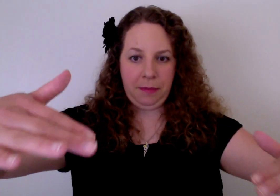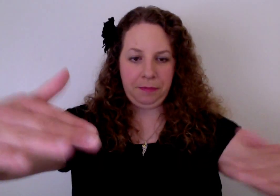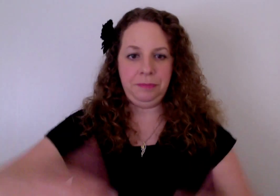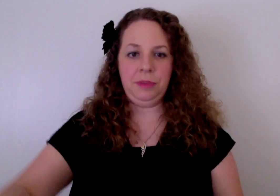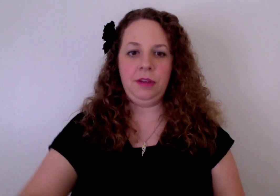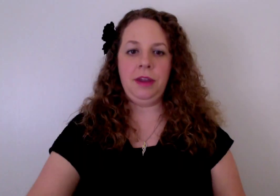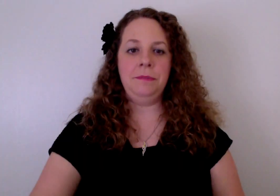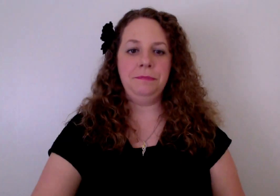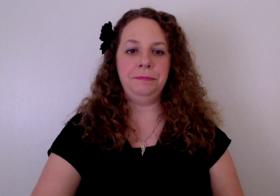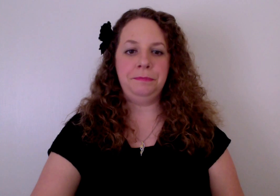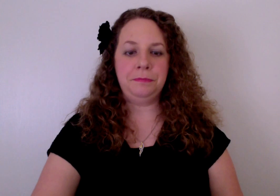okay?